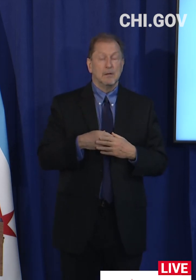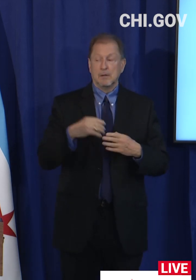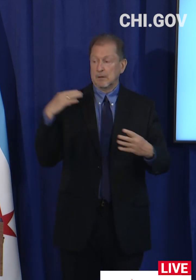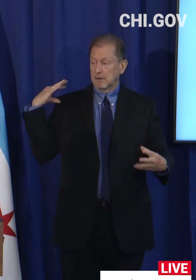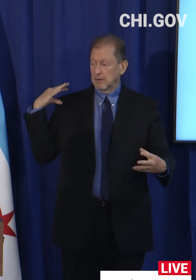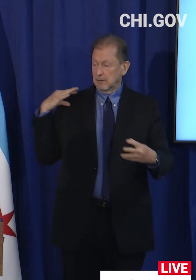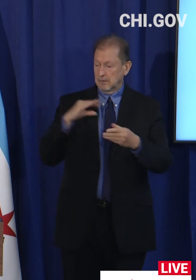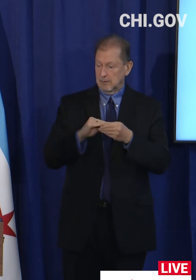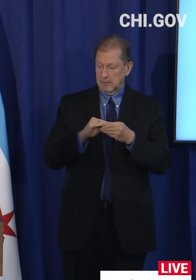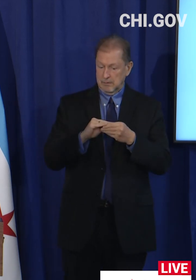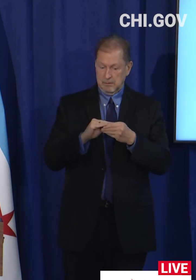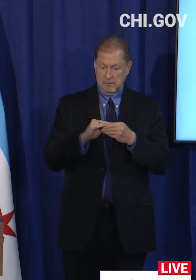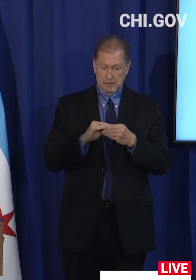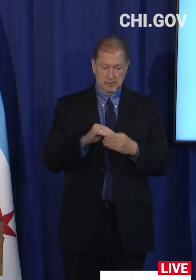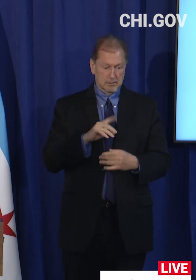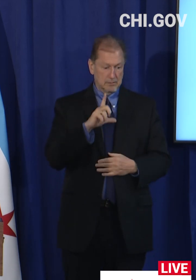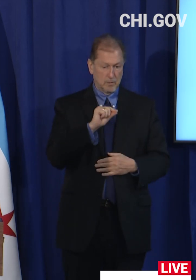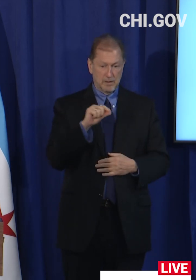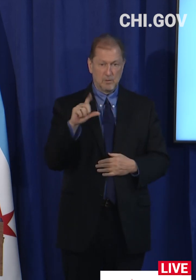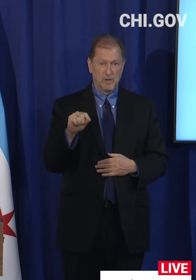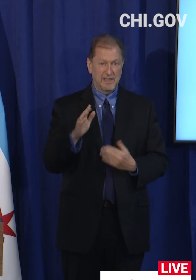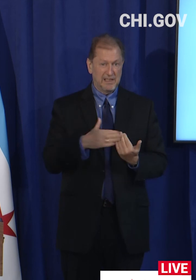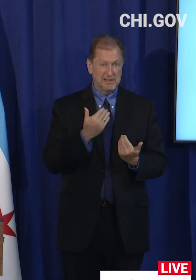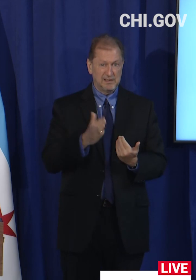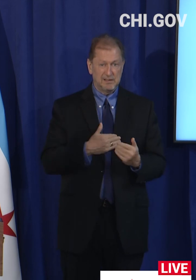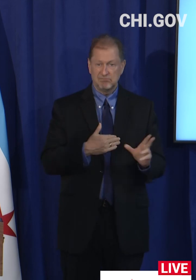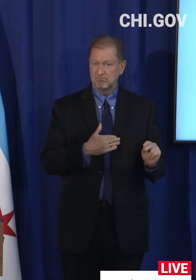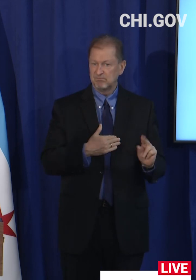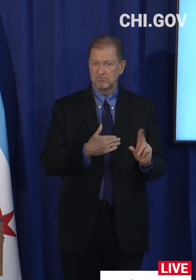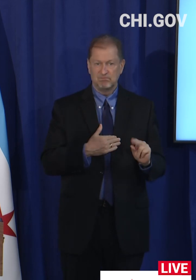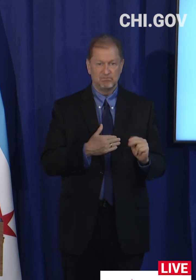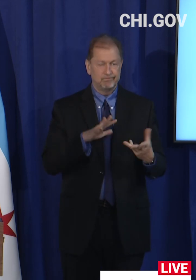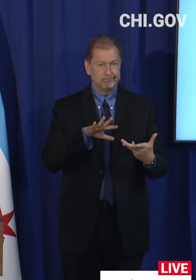extraordinarily stressful and traumatic year. And every